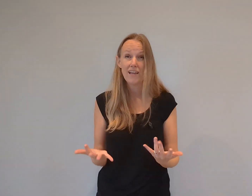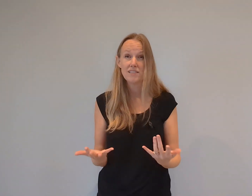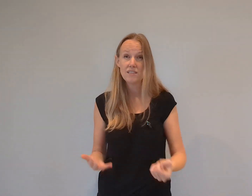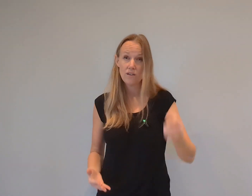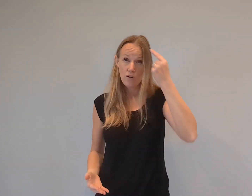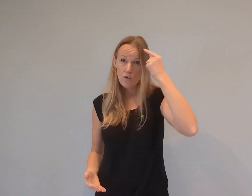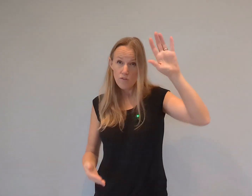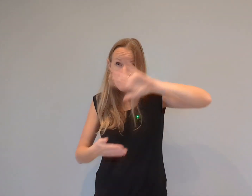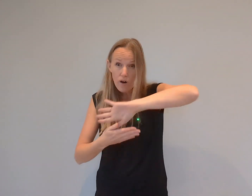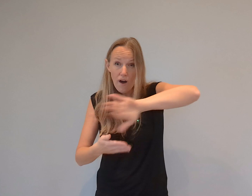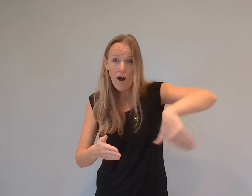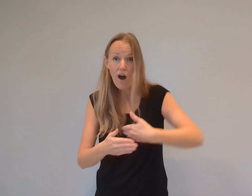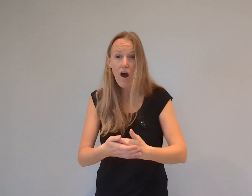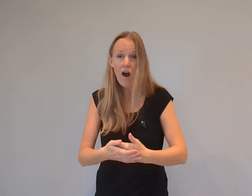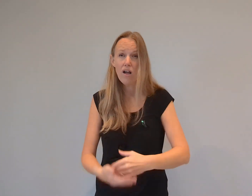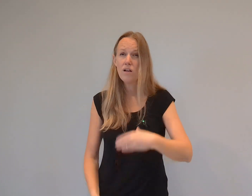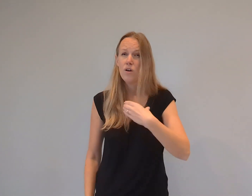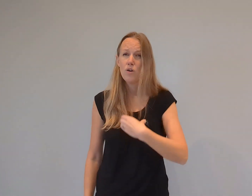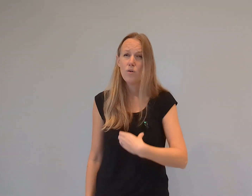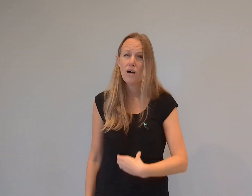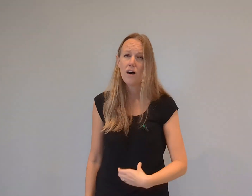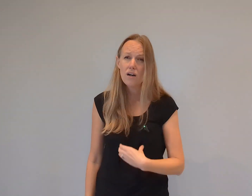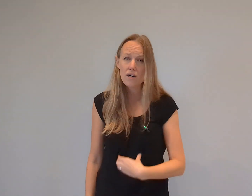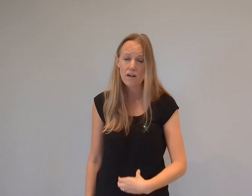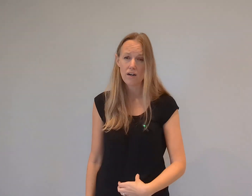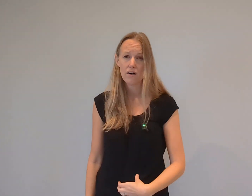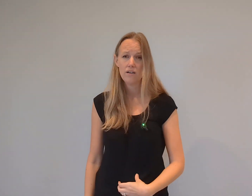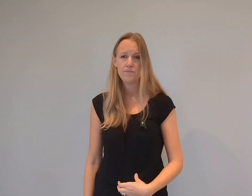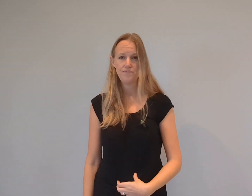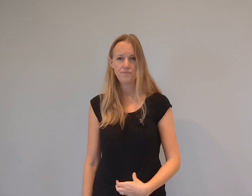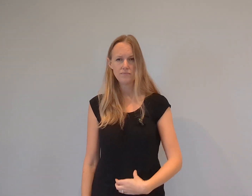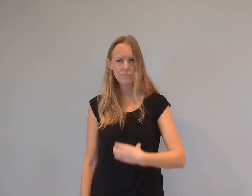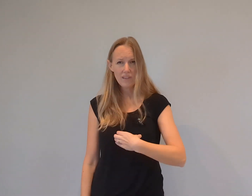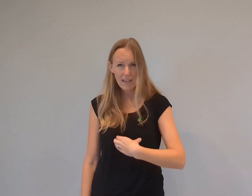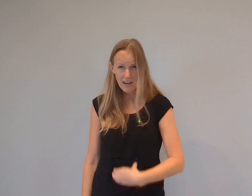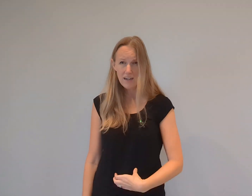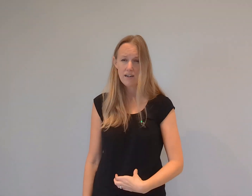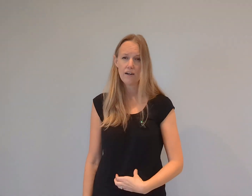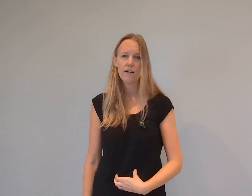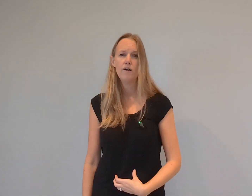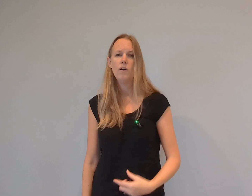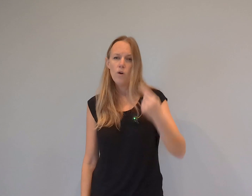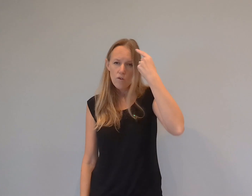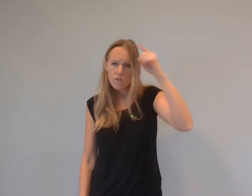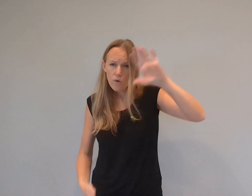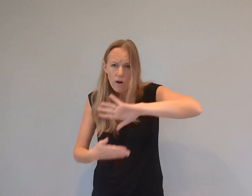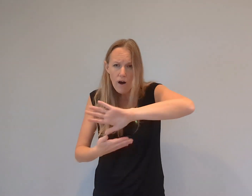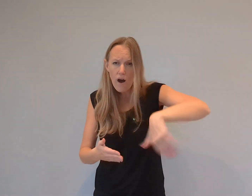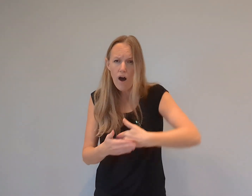wait, for all who hunger, they hunger. For